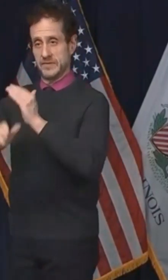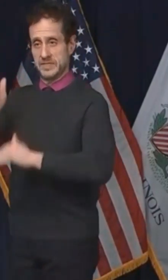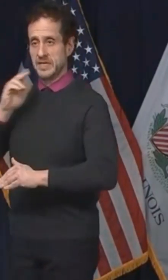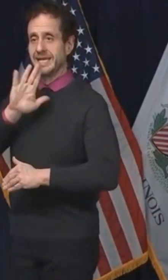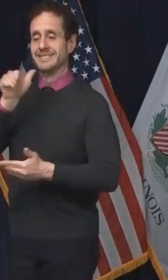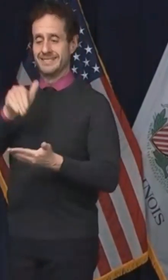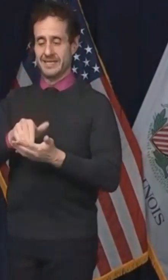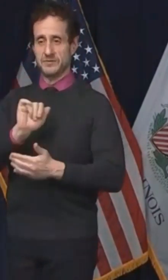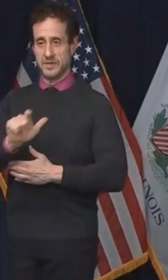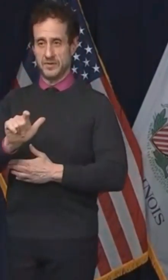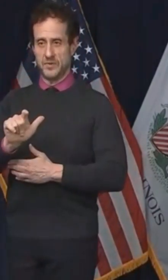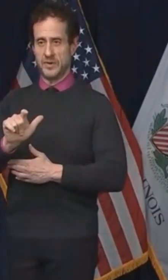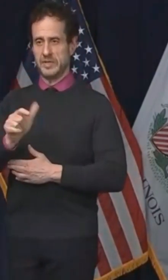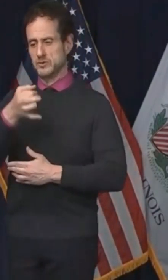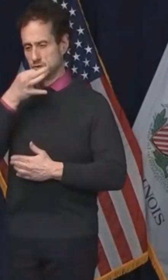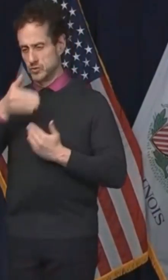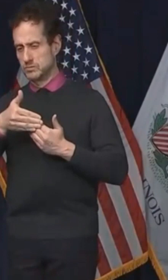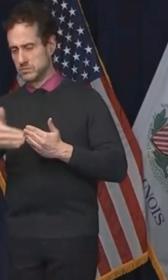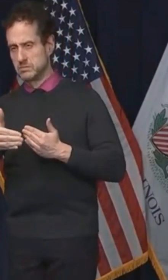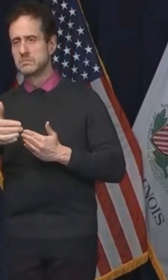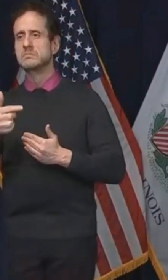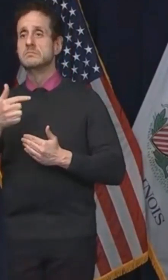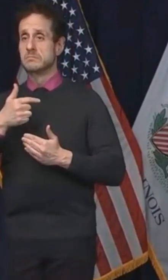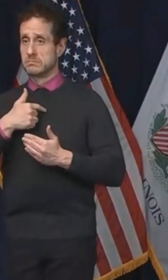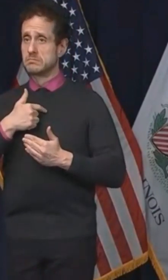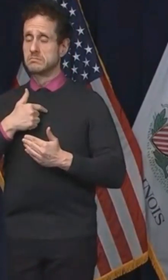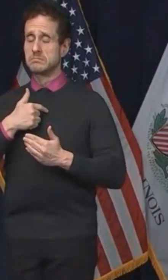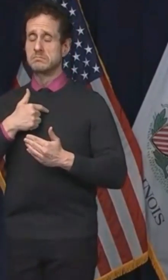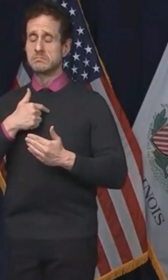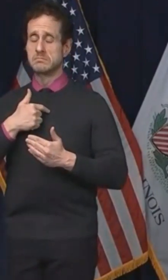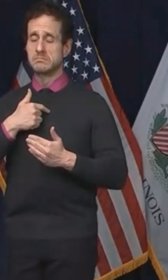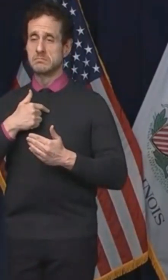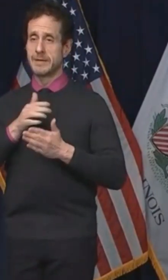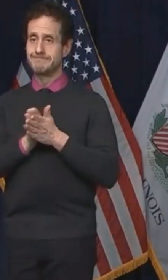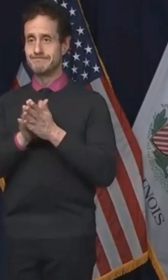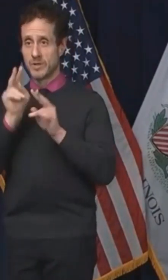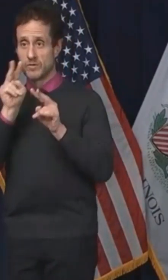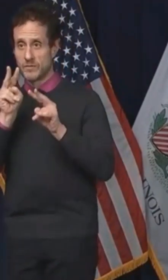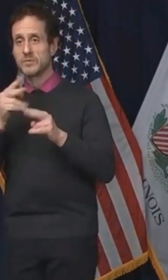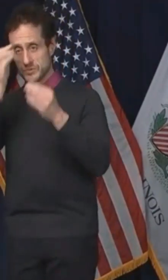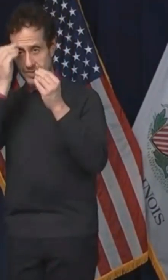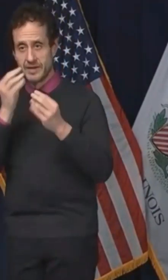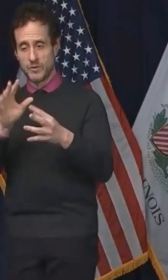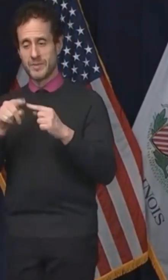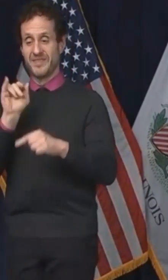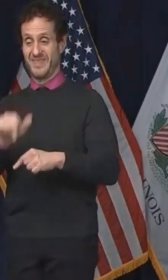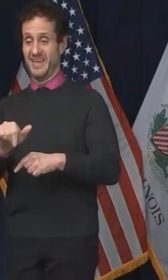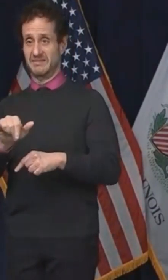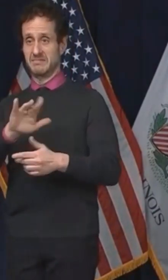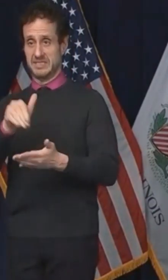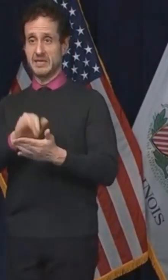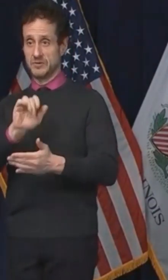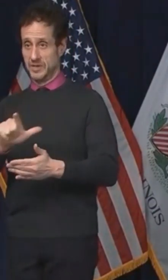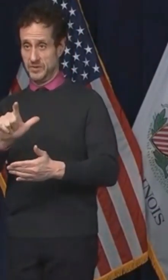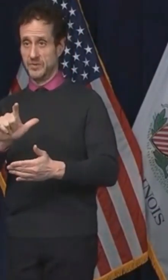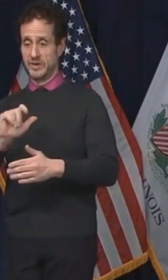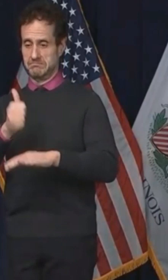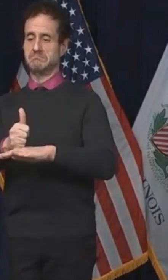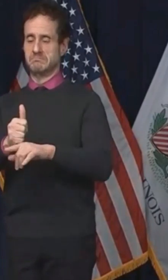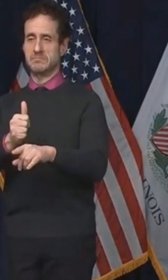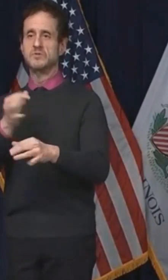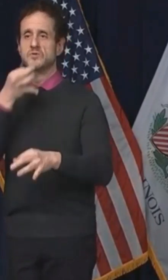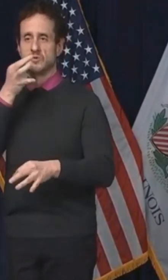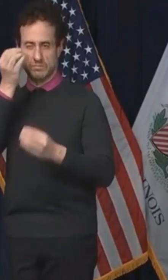Central Illinois in the coming weeks, and I look forward to providing you with the update on that very soon. As a reminder, these